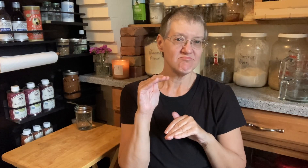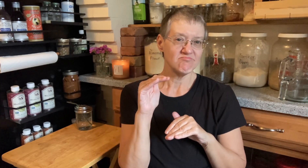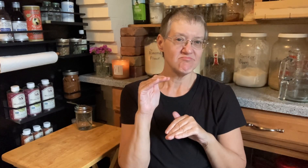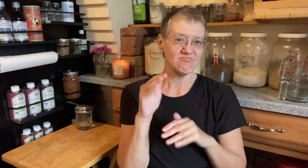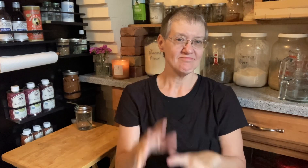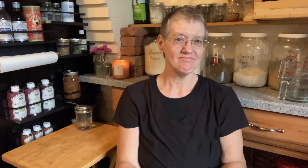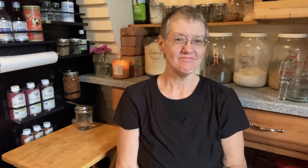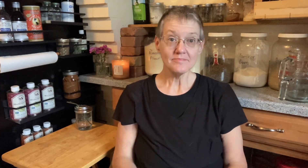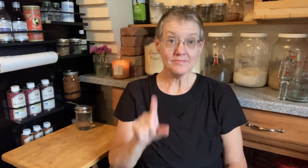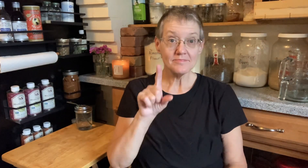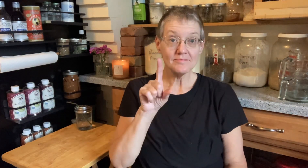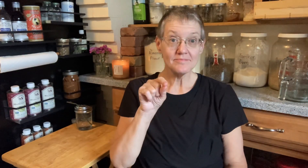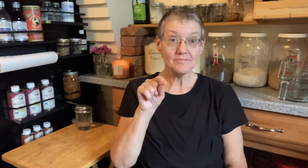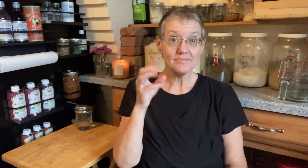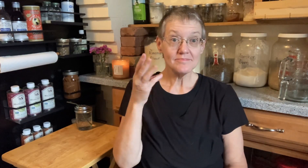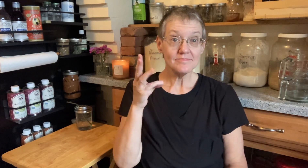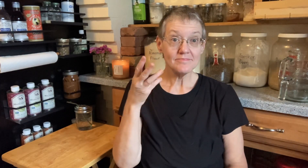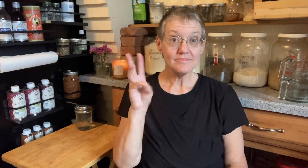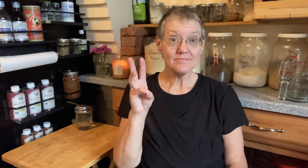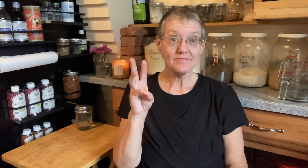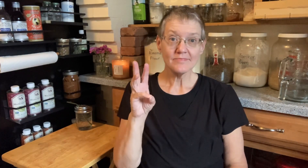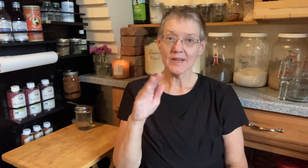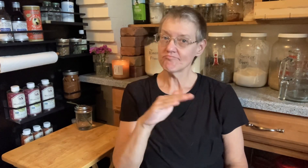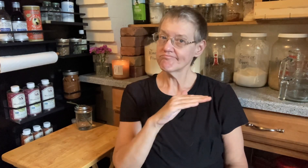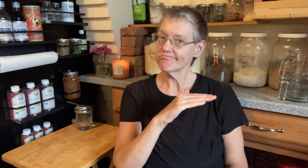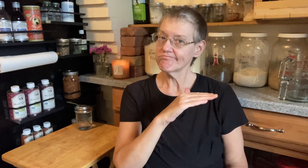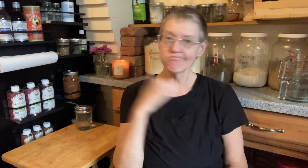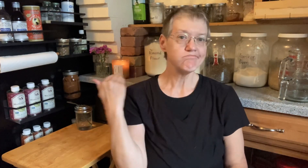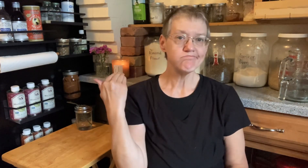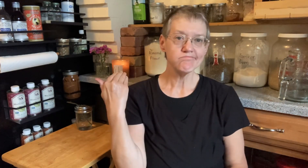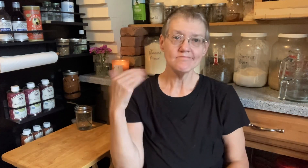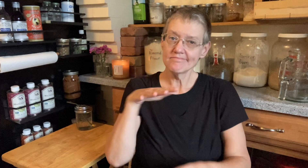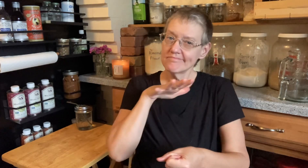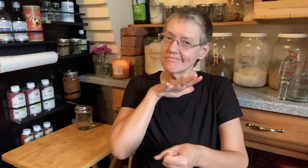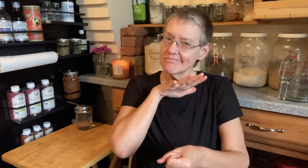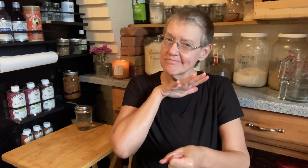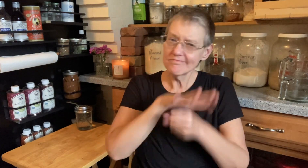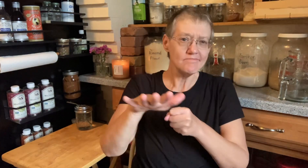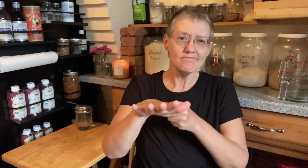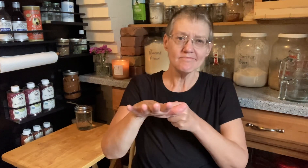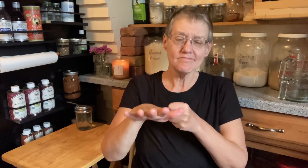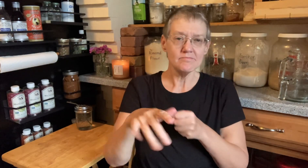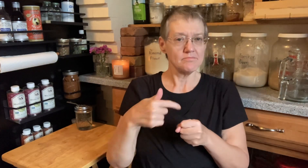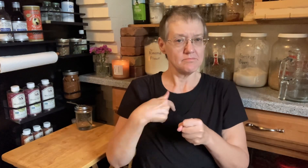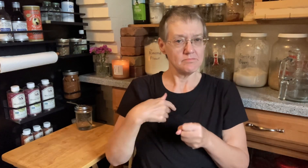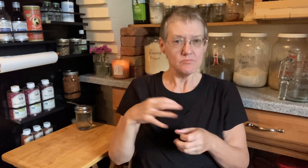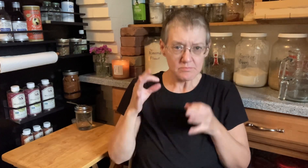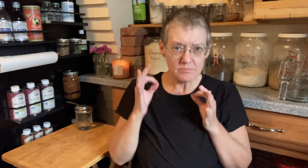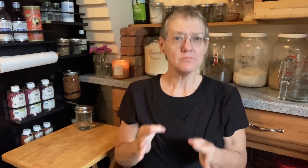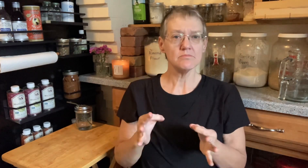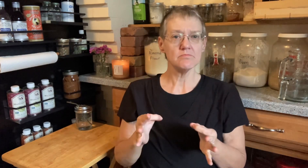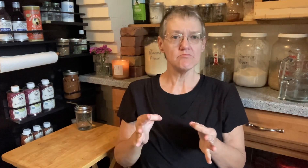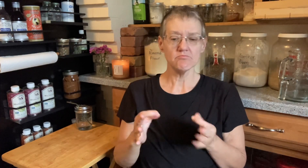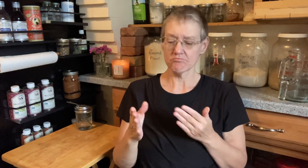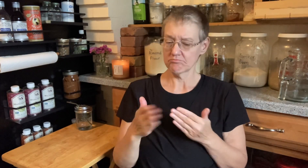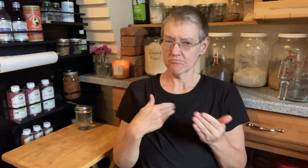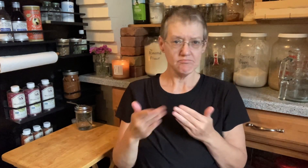me back. And in 2016, I'd had enough. I was determined to